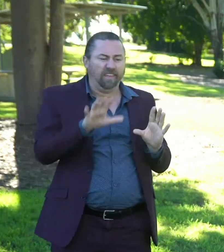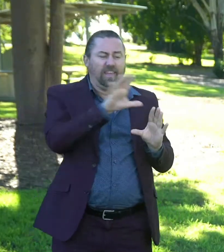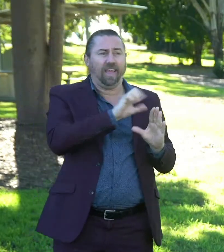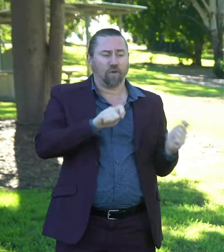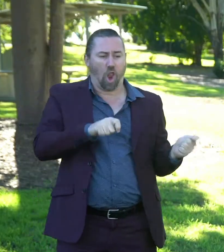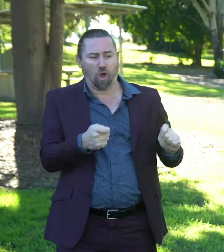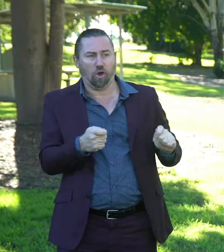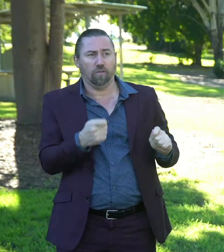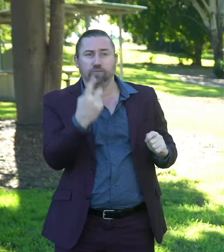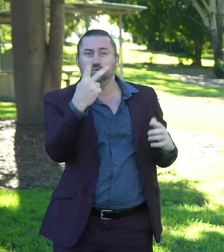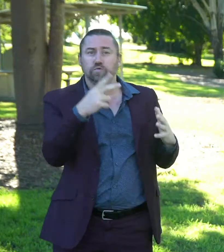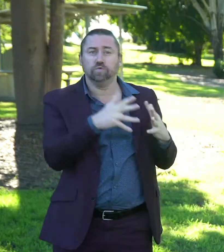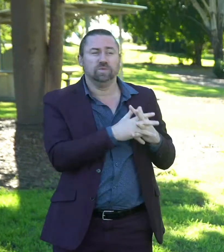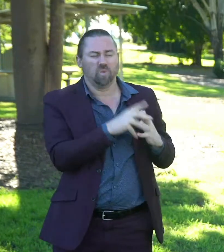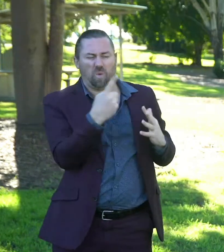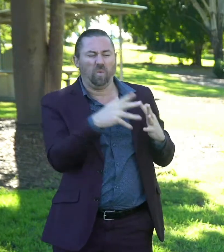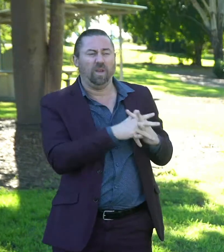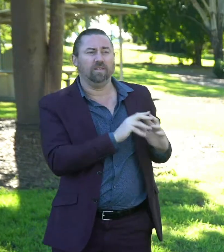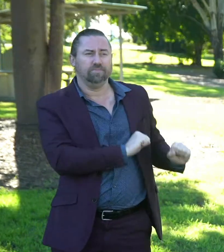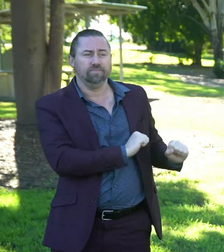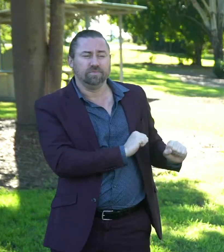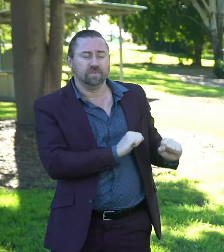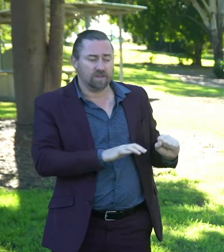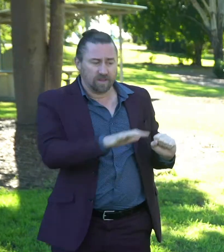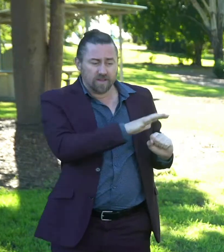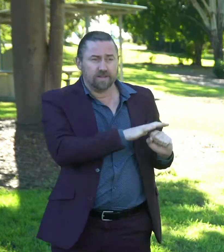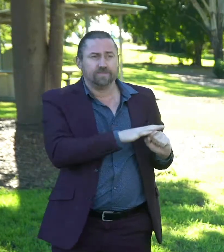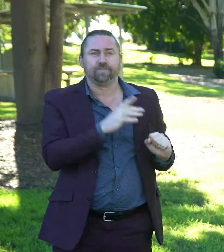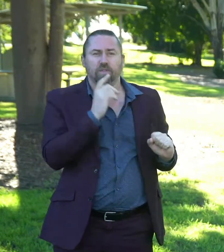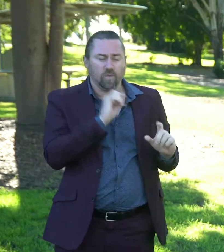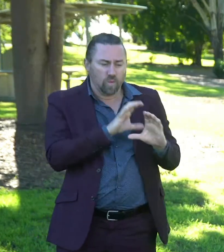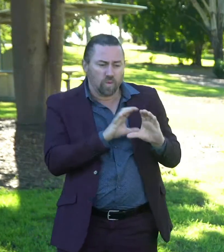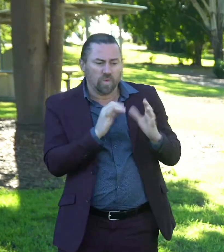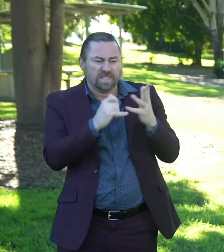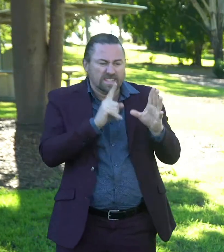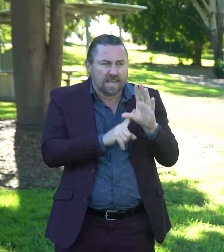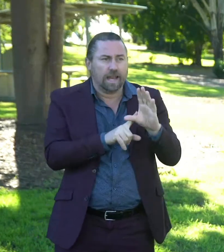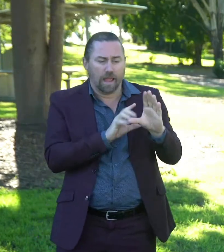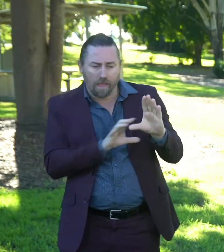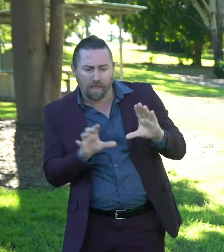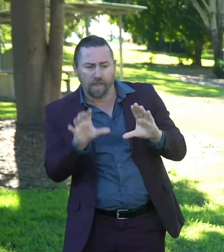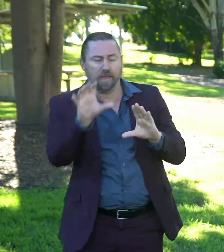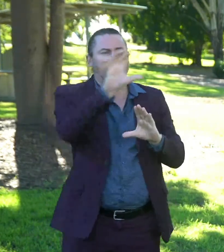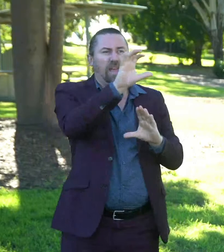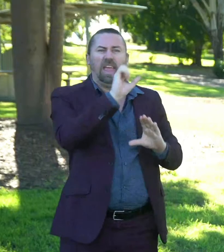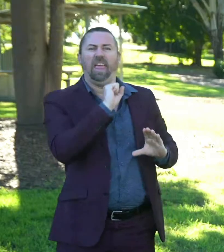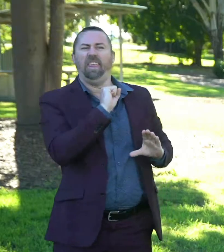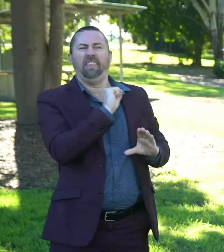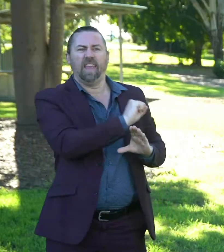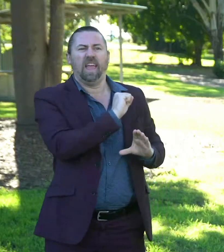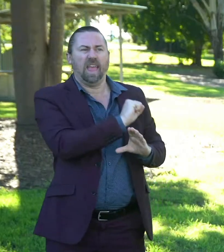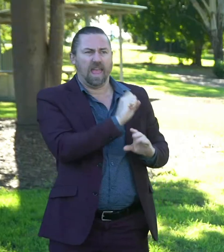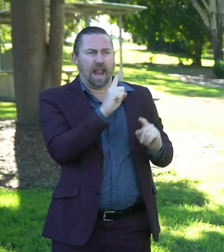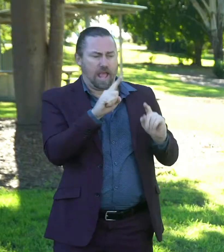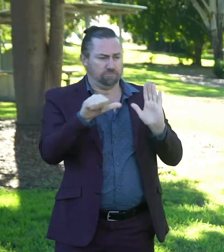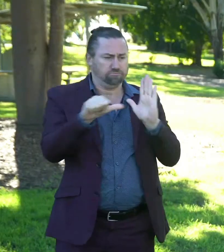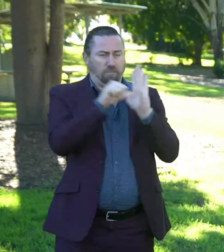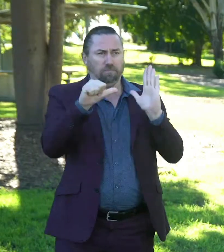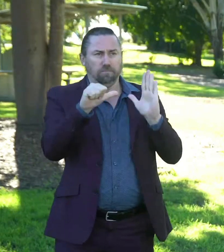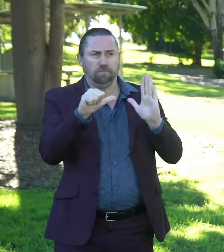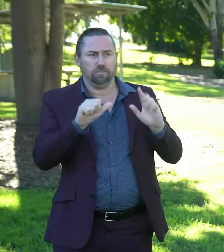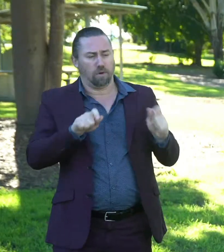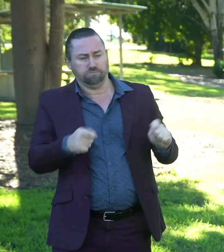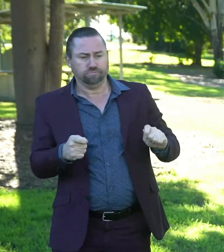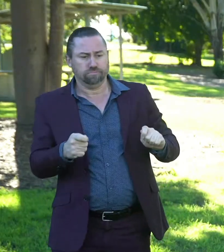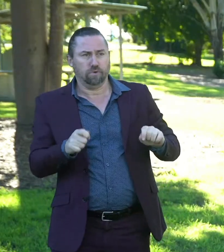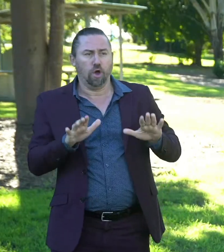New South Wales, that Greater Sydney area and some of those regions are following tighter restrictions and that